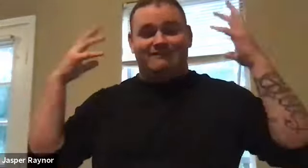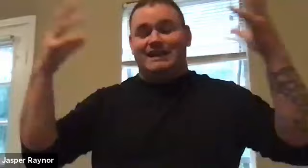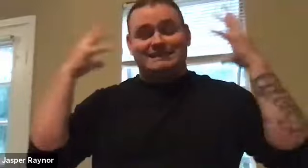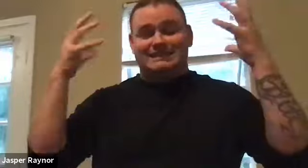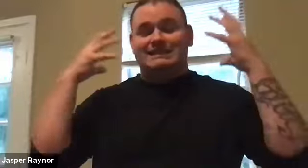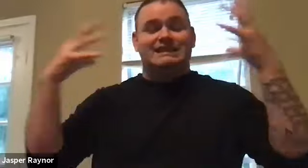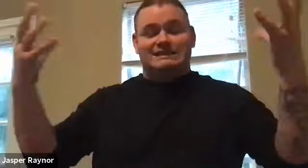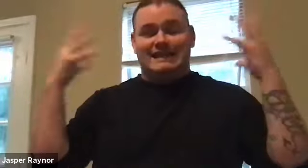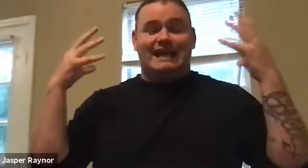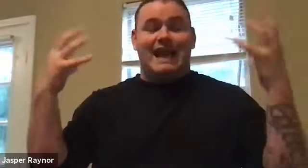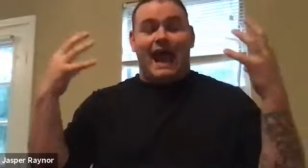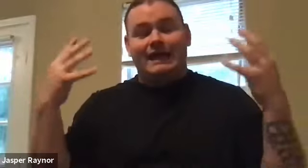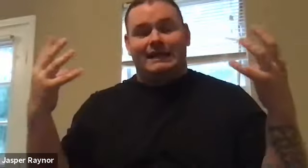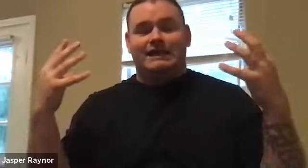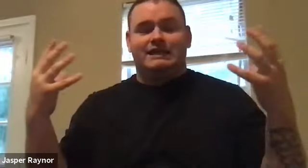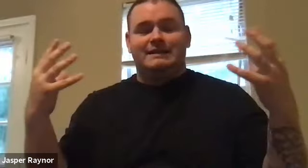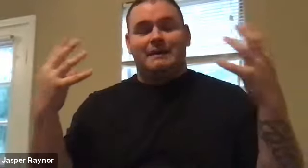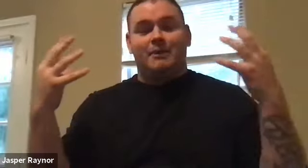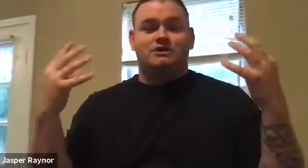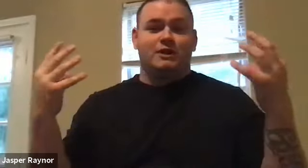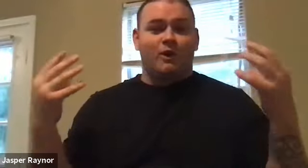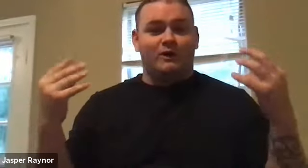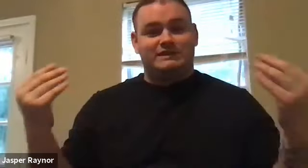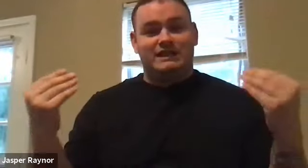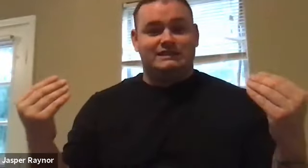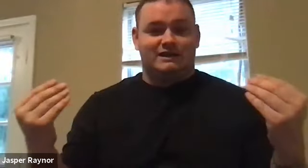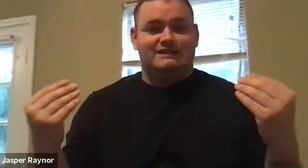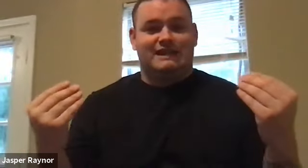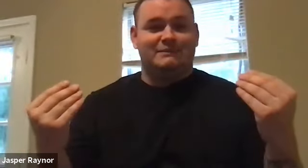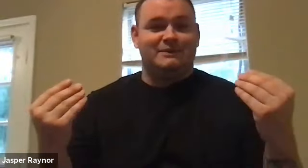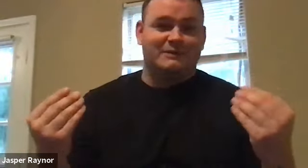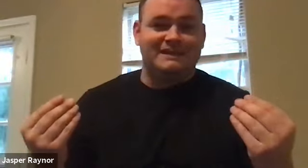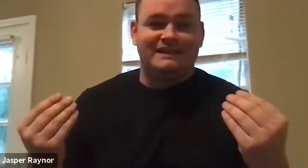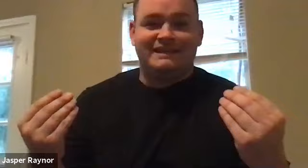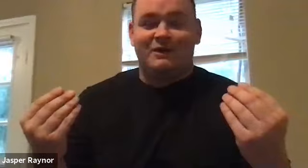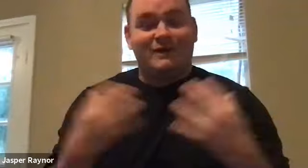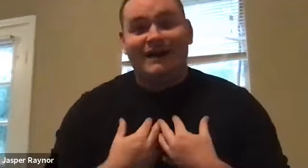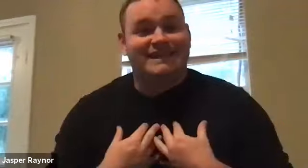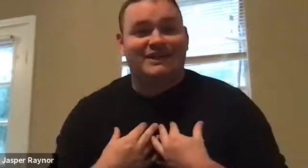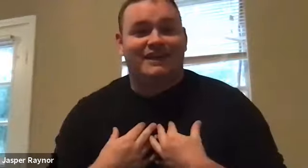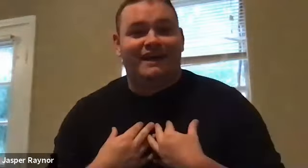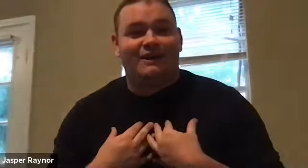to listen to the nagging that most of the world does all the time. You know what I mean? We don't have to hear that. We